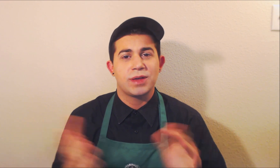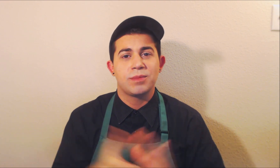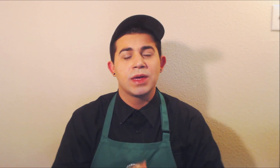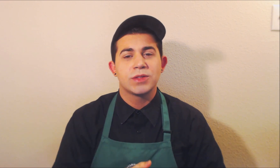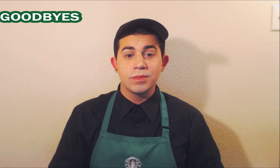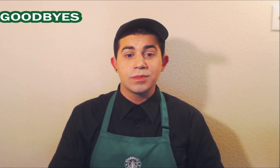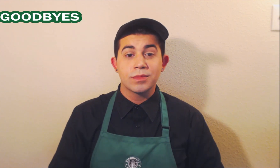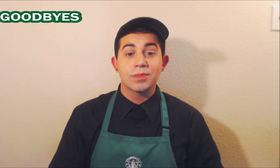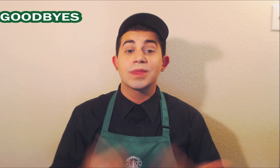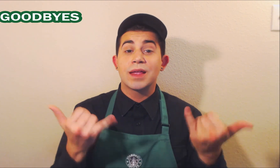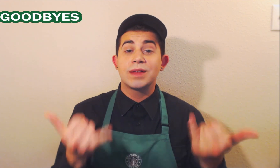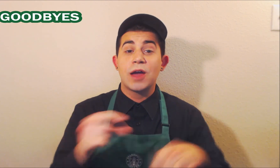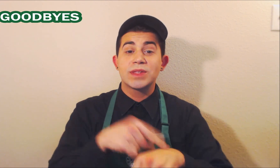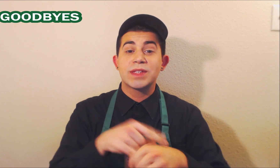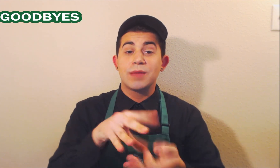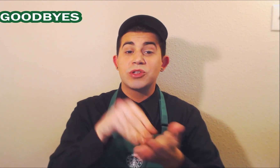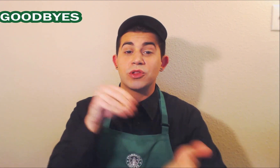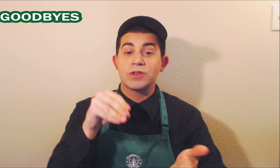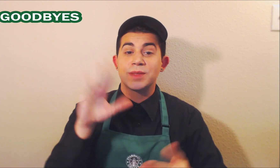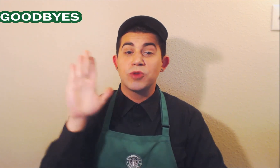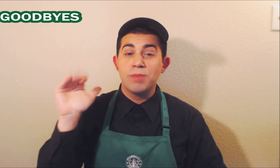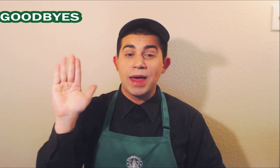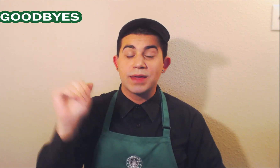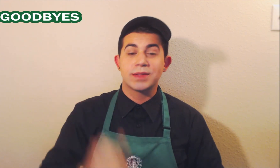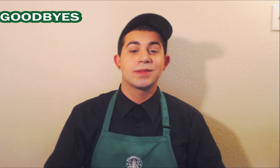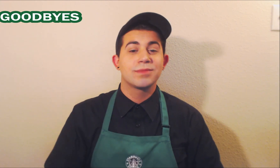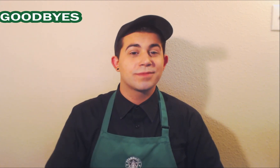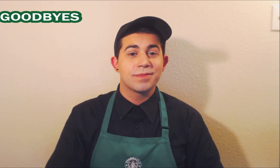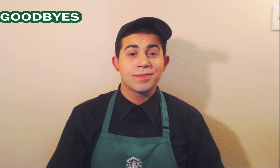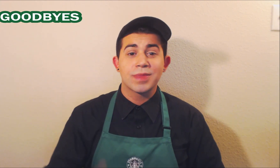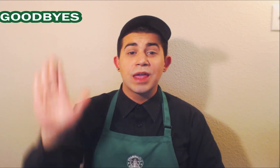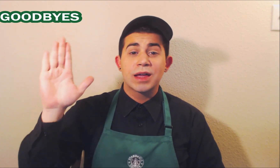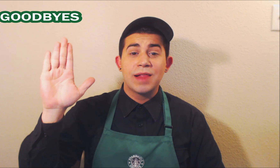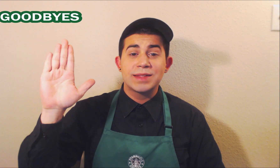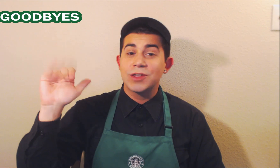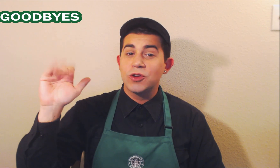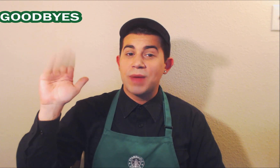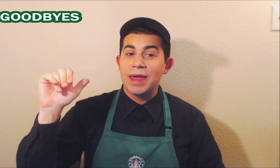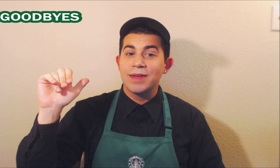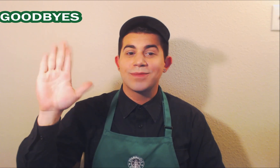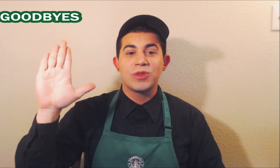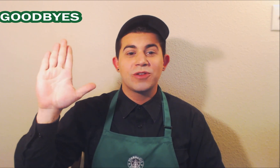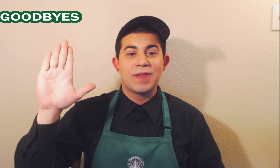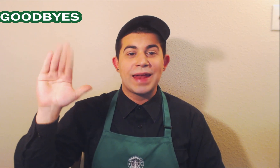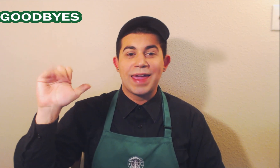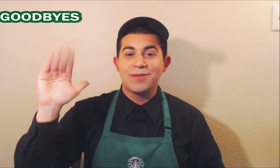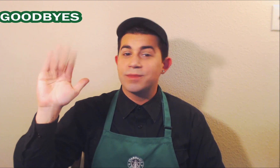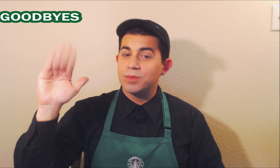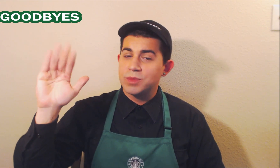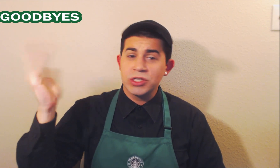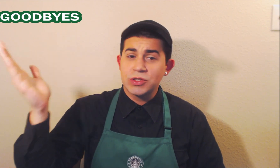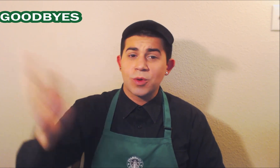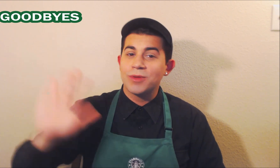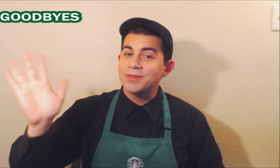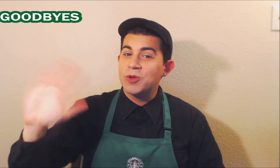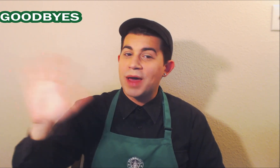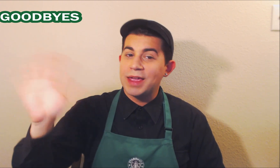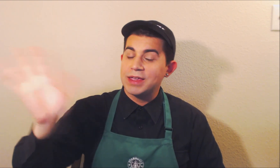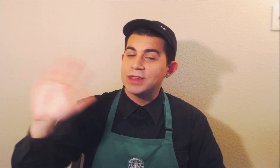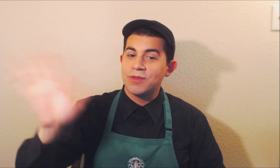them. Now it's time to learn some goodbyes. Classic goodbye with your flat hand, just normal, goodbye, give